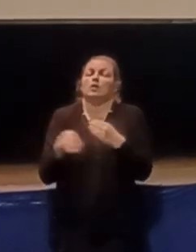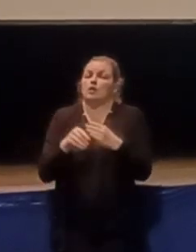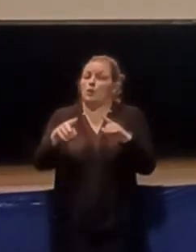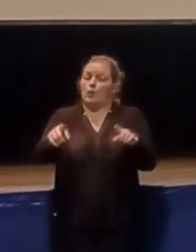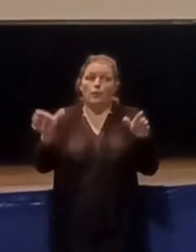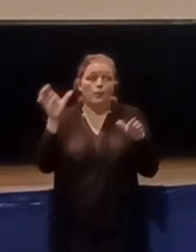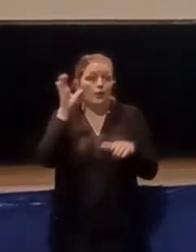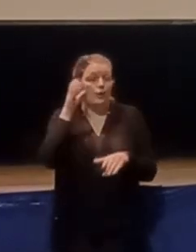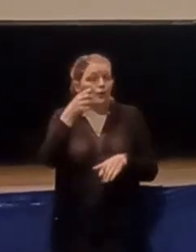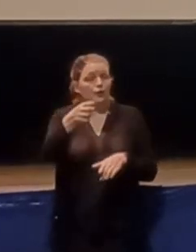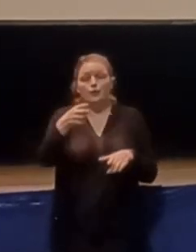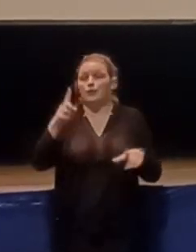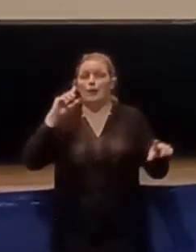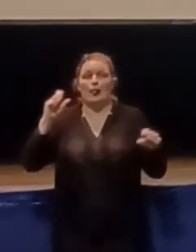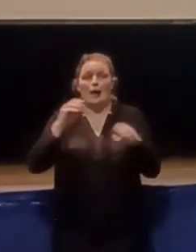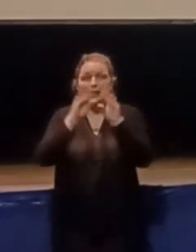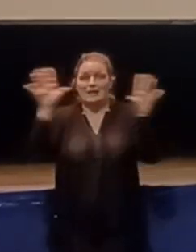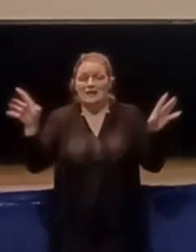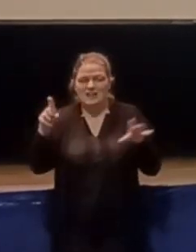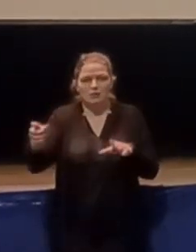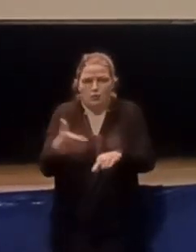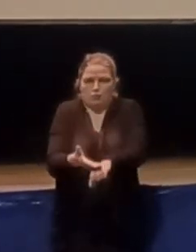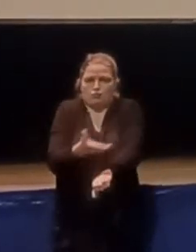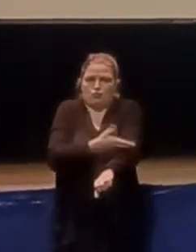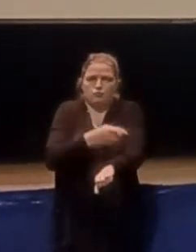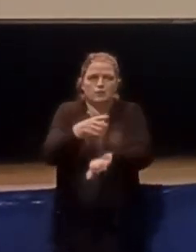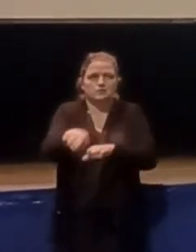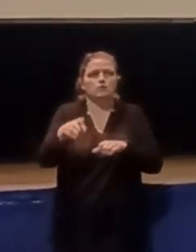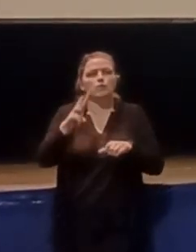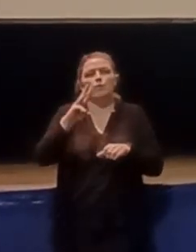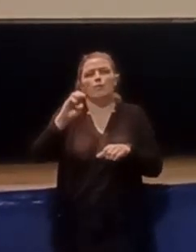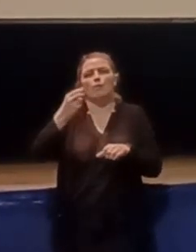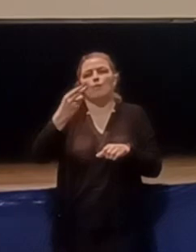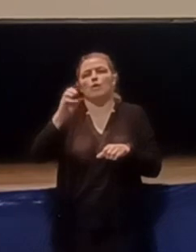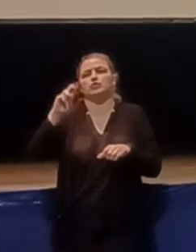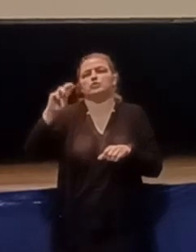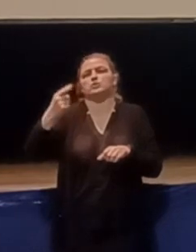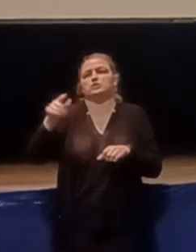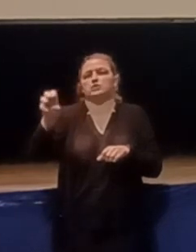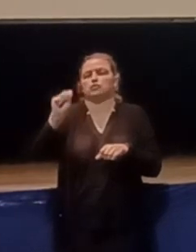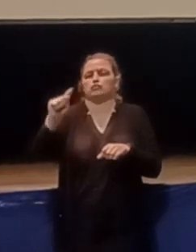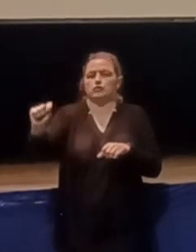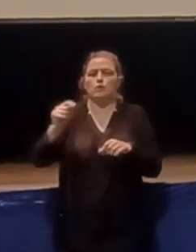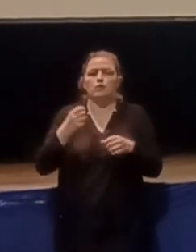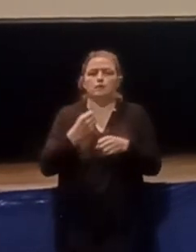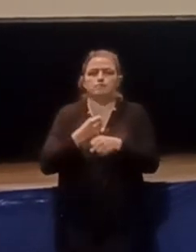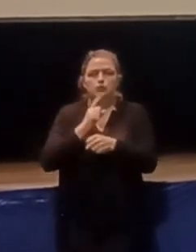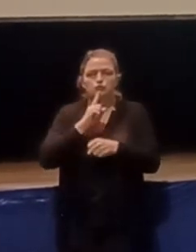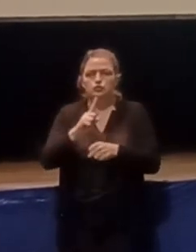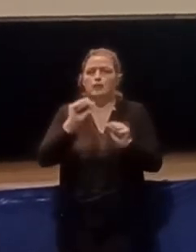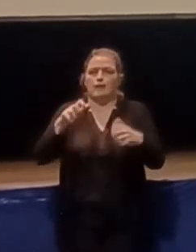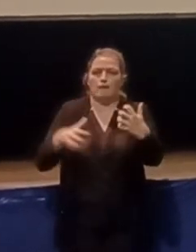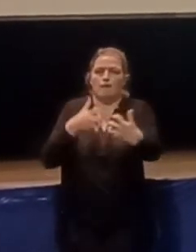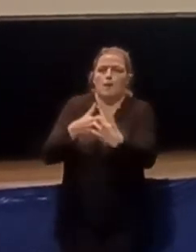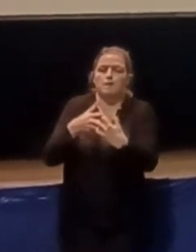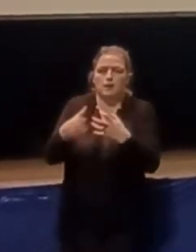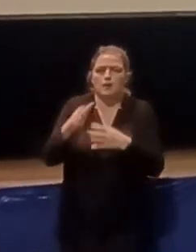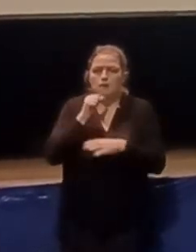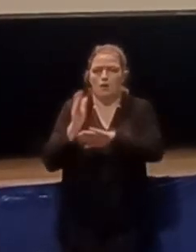and clear that improvements along Washington Street are something that we wanted to make sure that the 8 acres could accommodate and couldn't